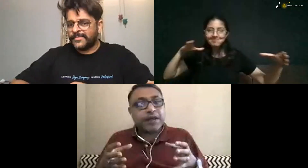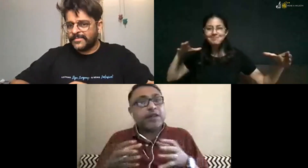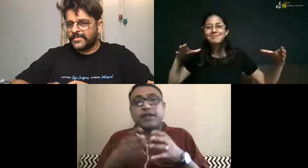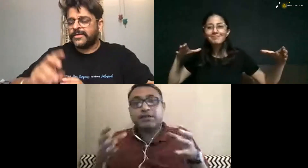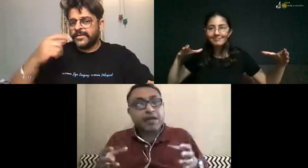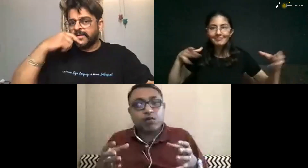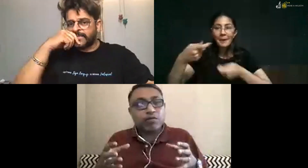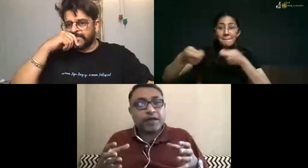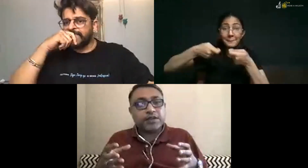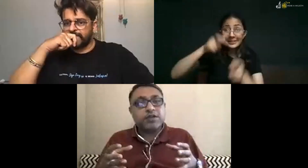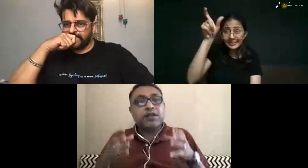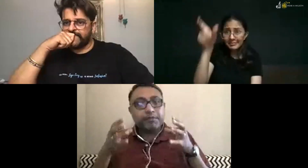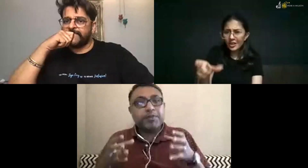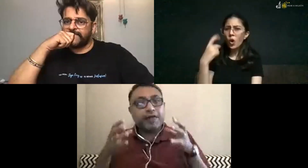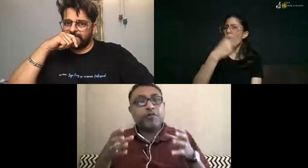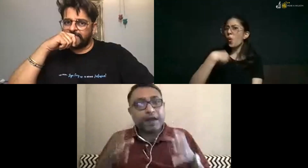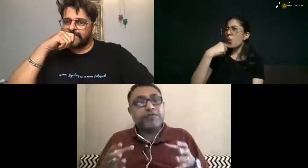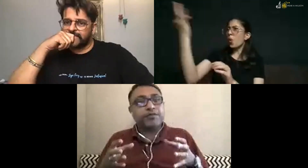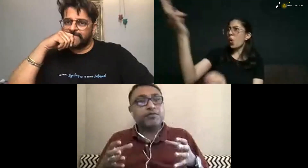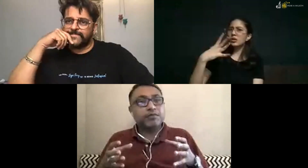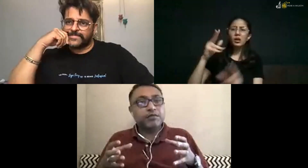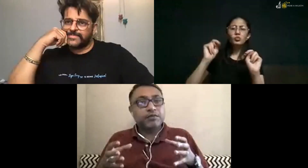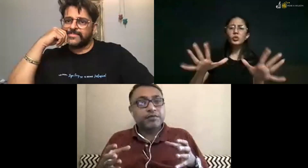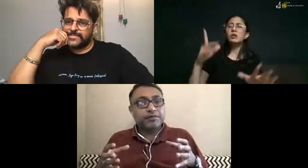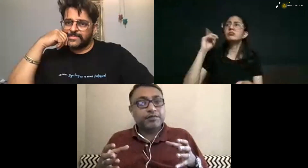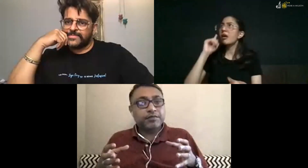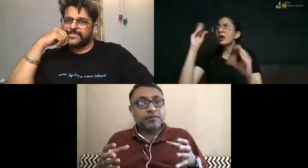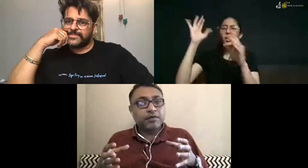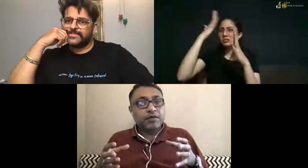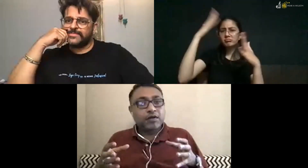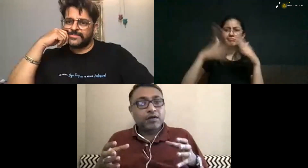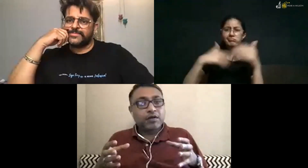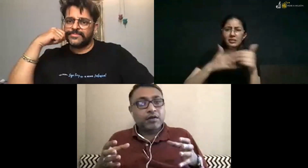businessman, it doesn't matter who buys. People have to buy from you,